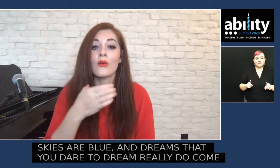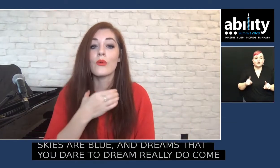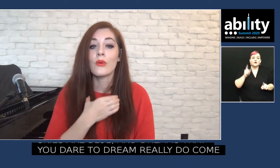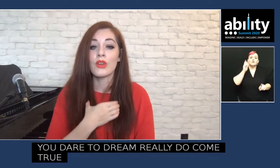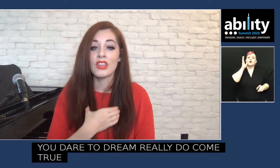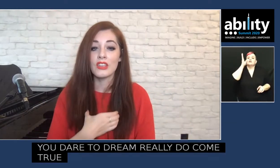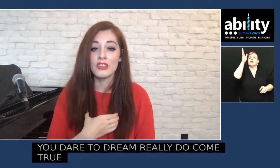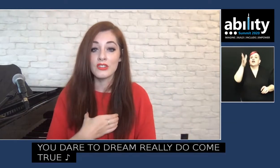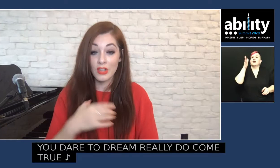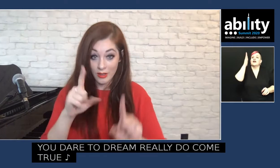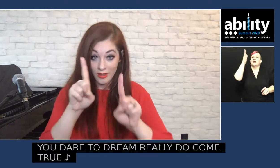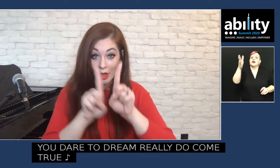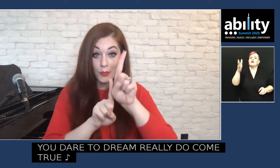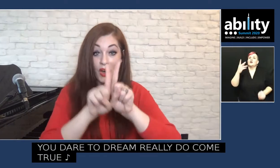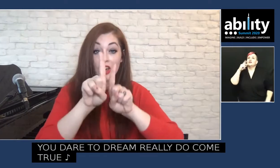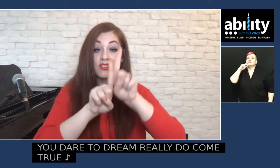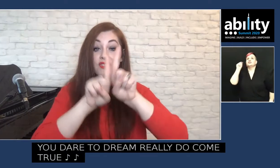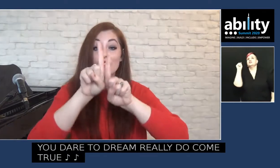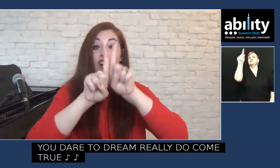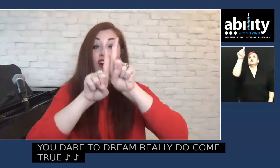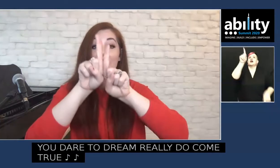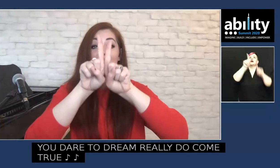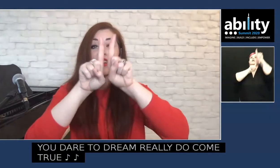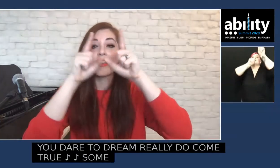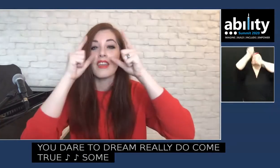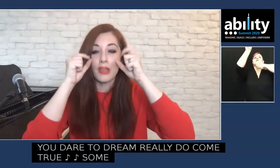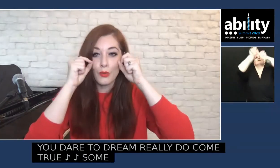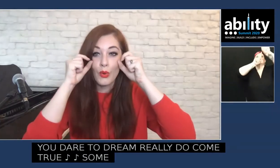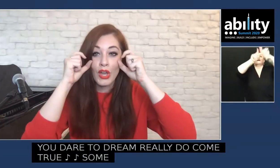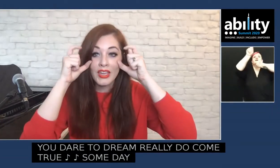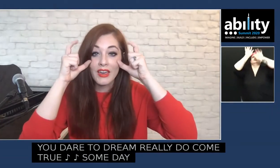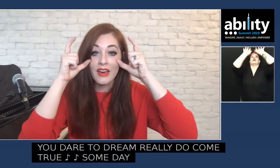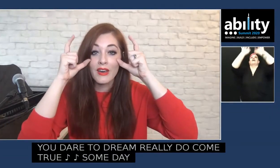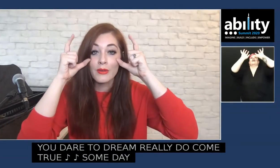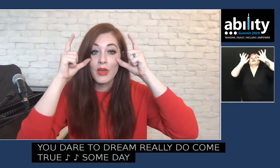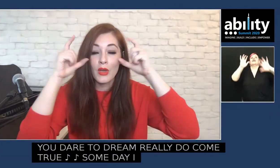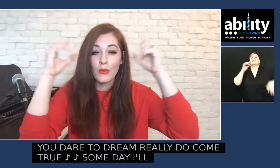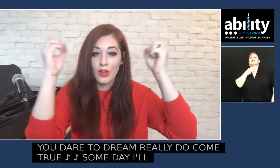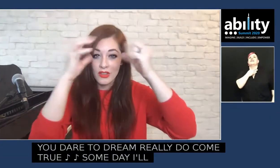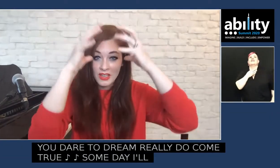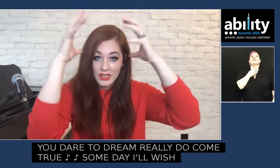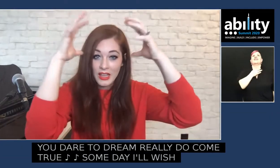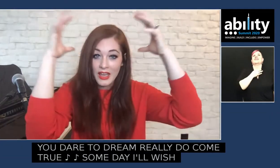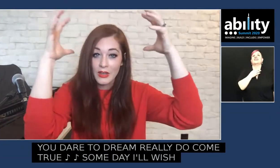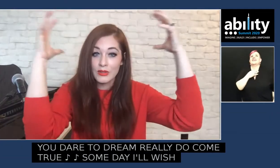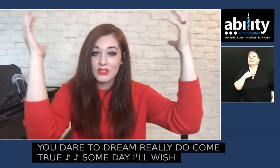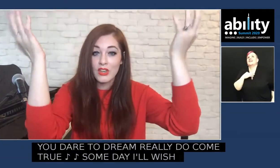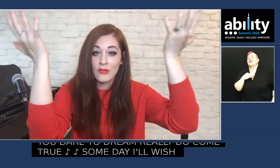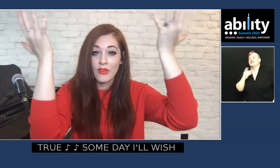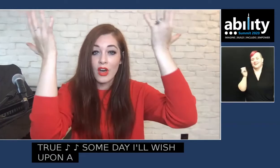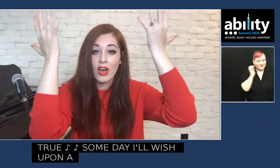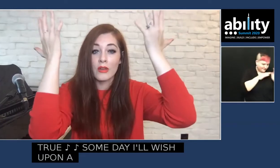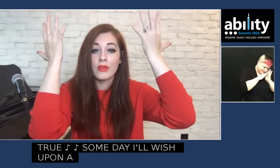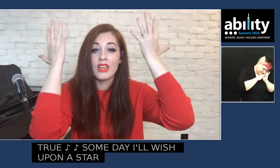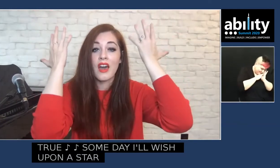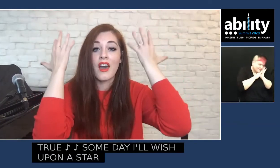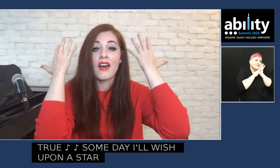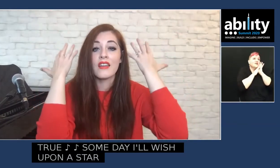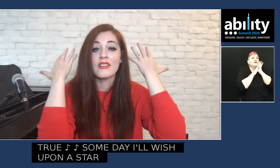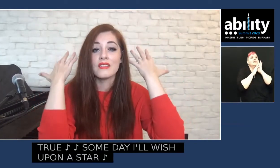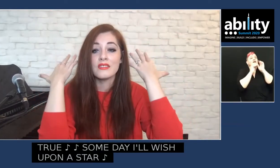Someday I'll wish upon a star and wake up with clouds so